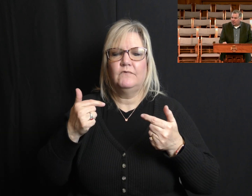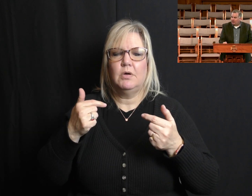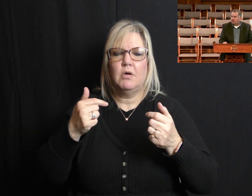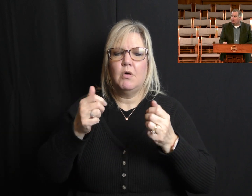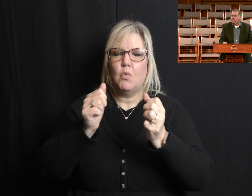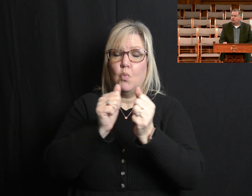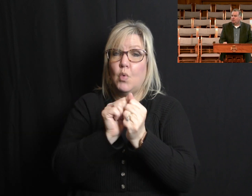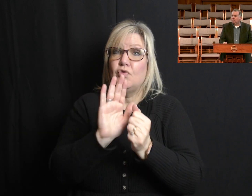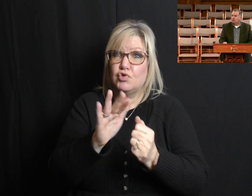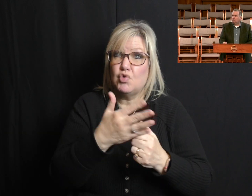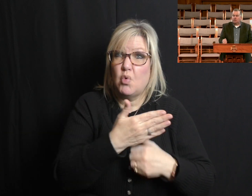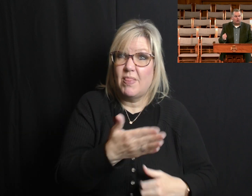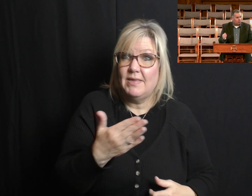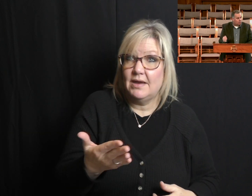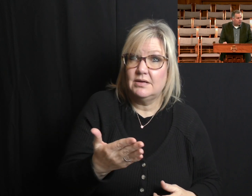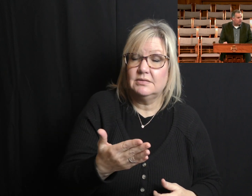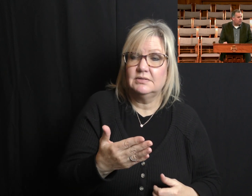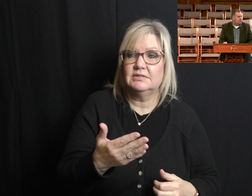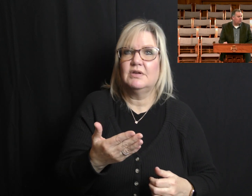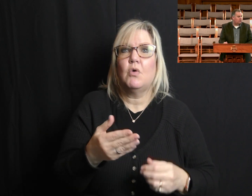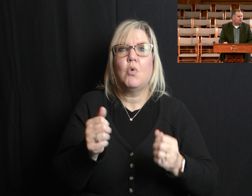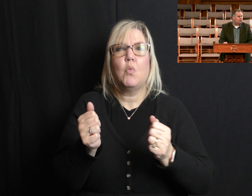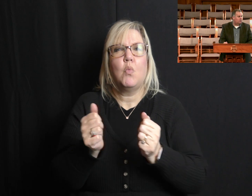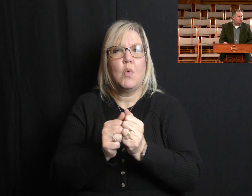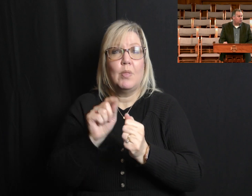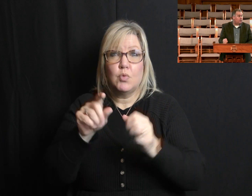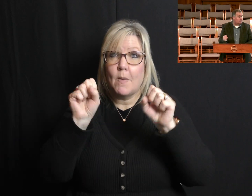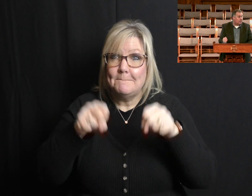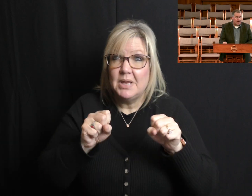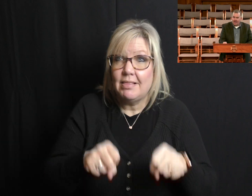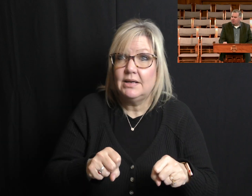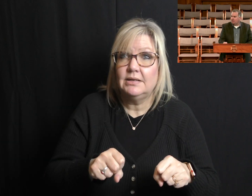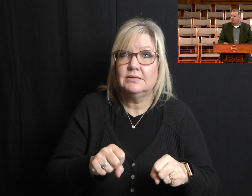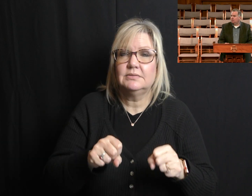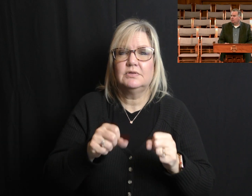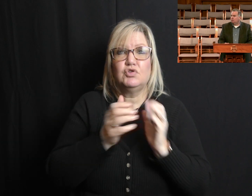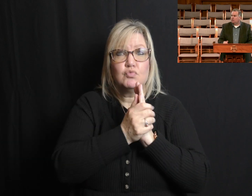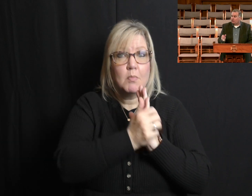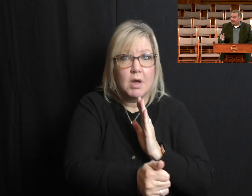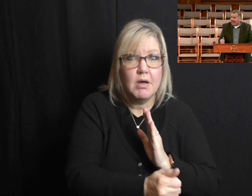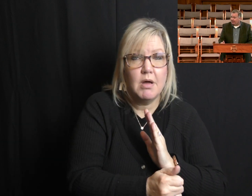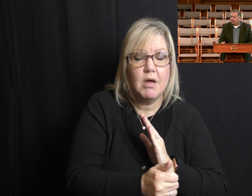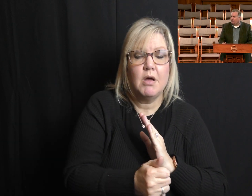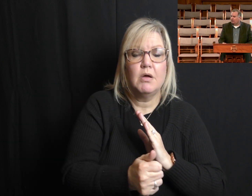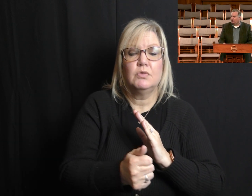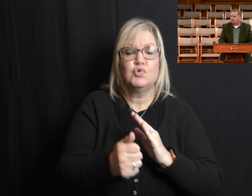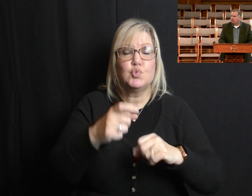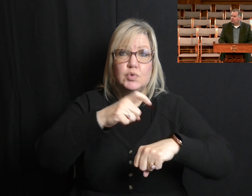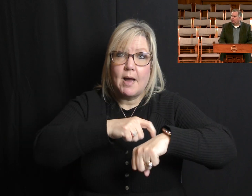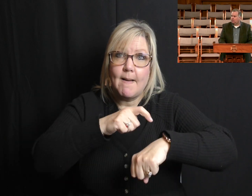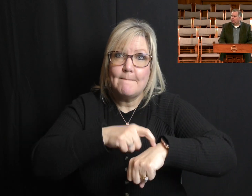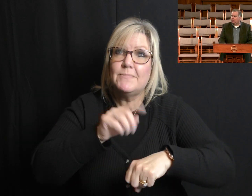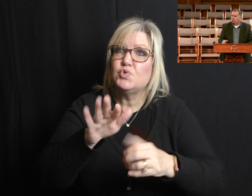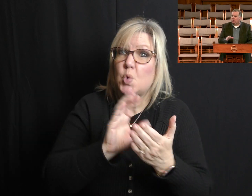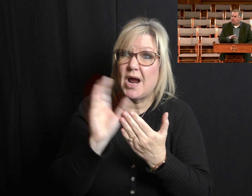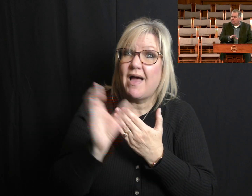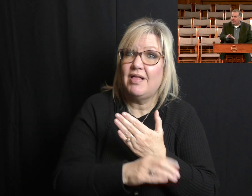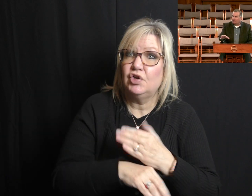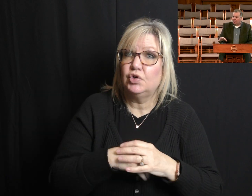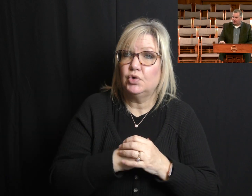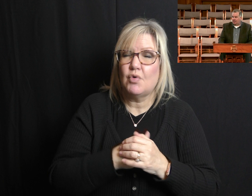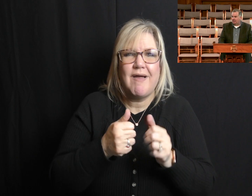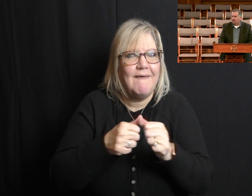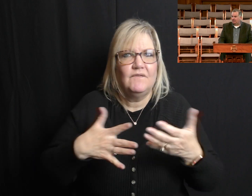with your possessions, with your abilities, with your time, with your calendar, with